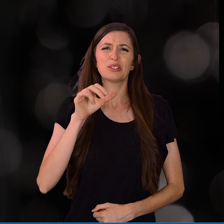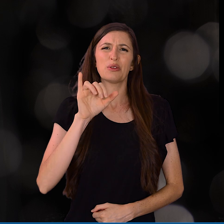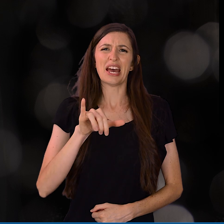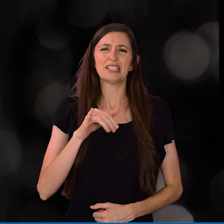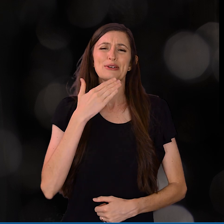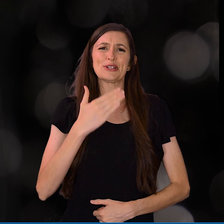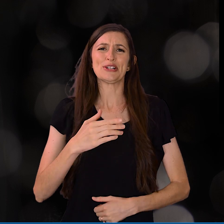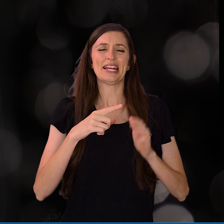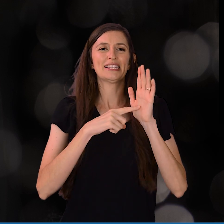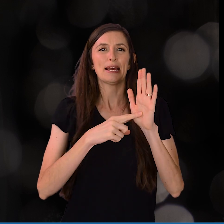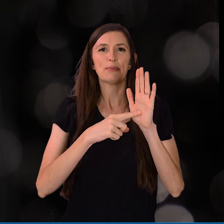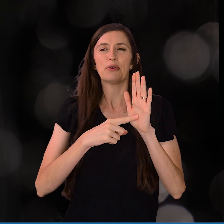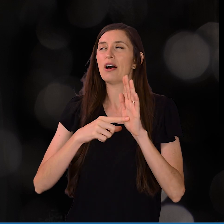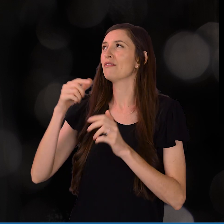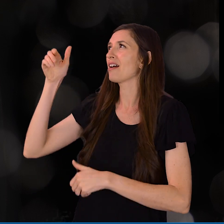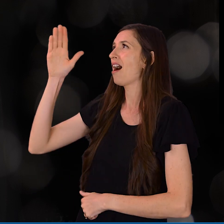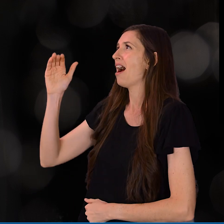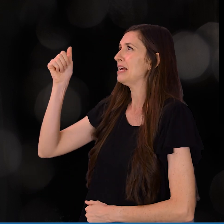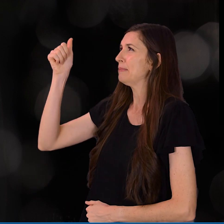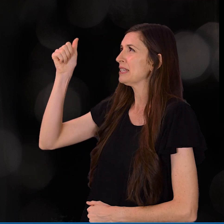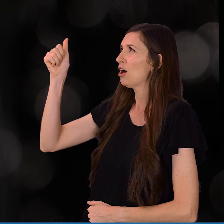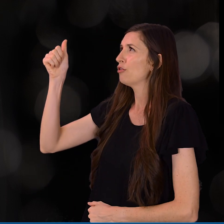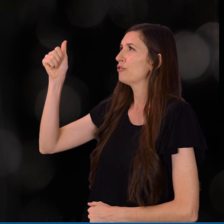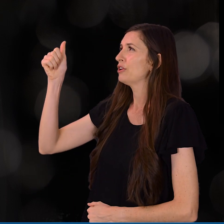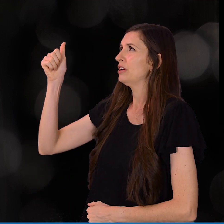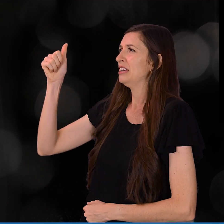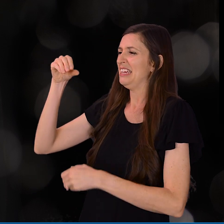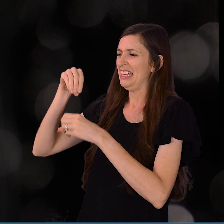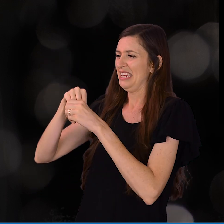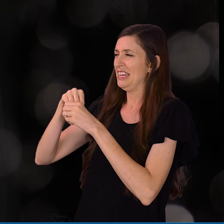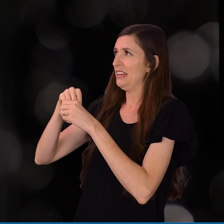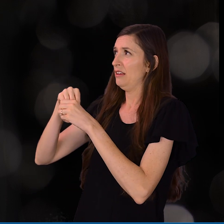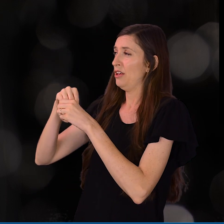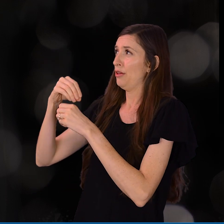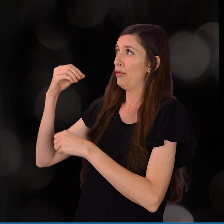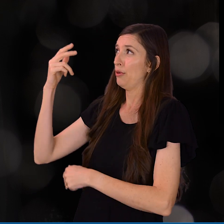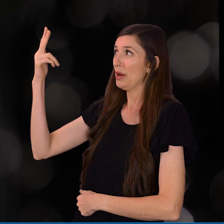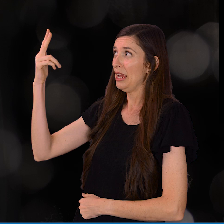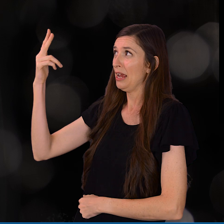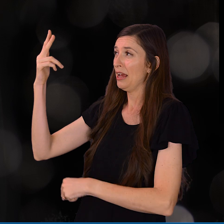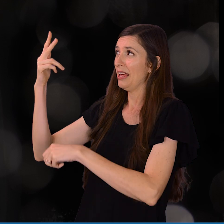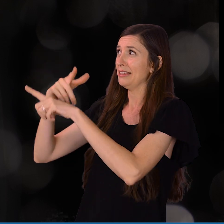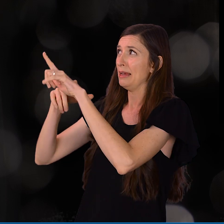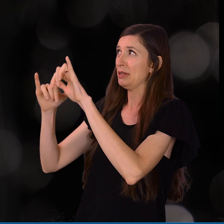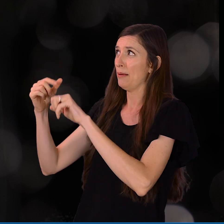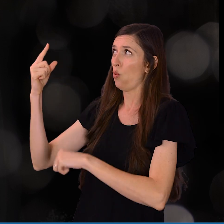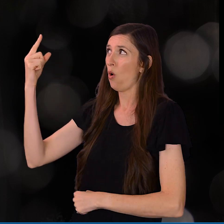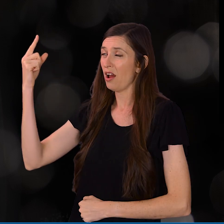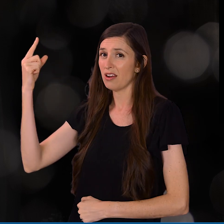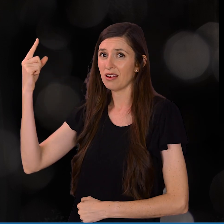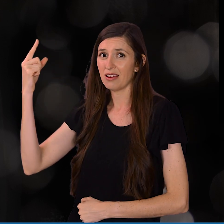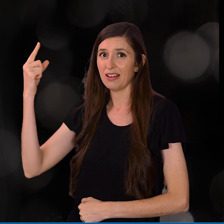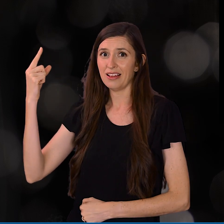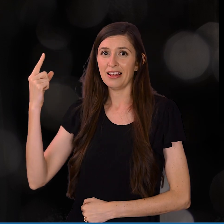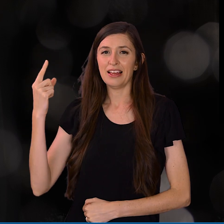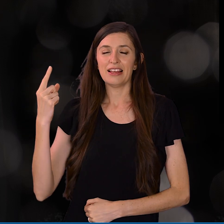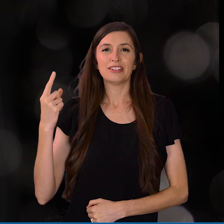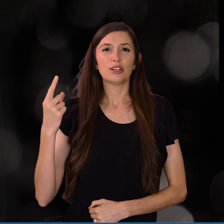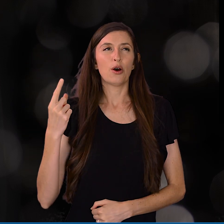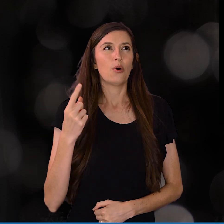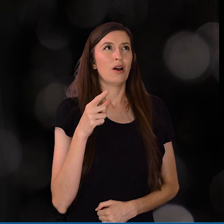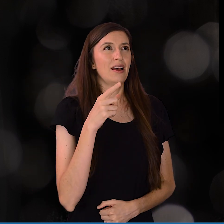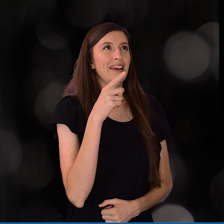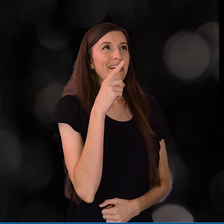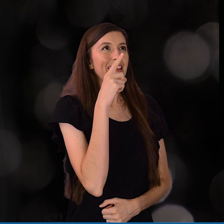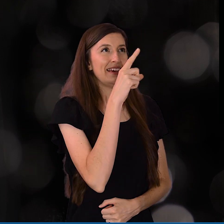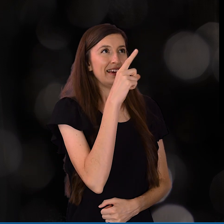like that is true of the Trinity, where the nature of God is possessed fully by the Father, fully by the Son, fully by the